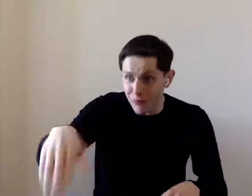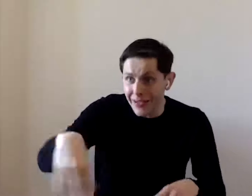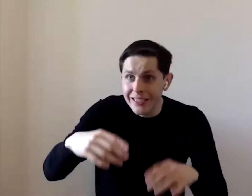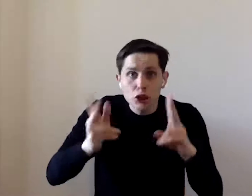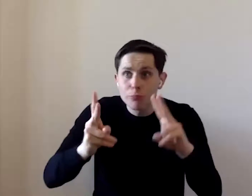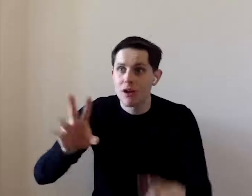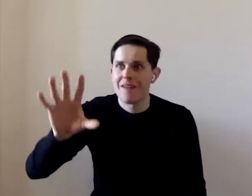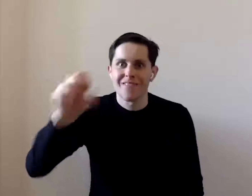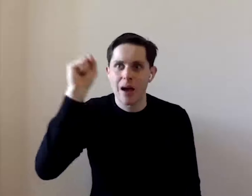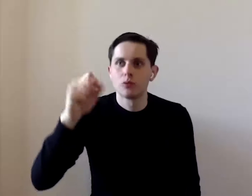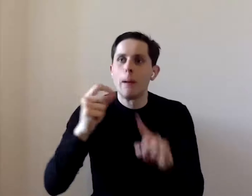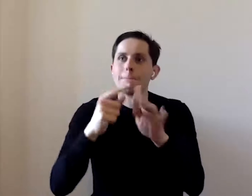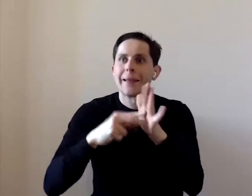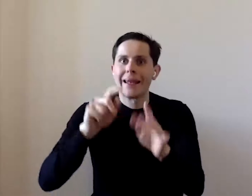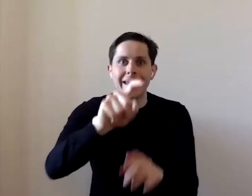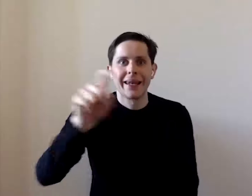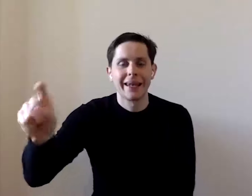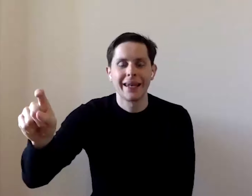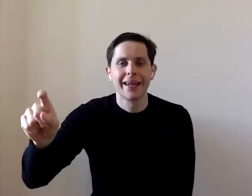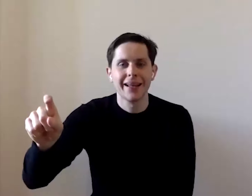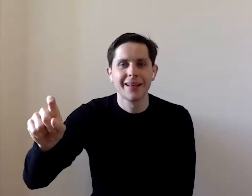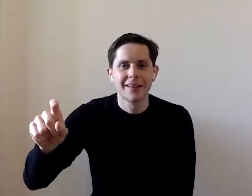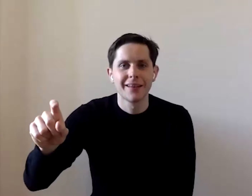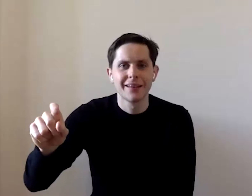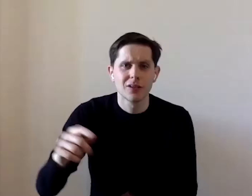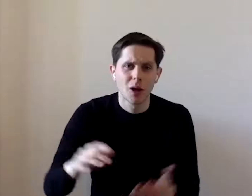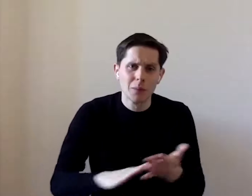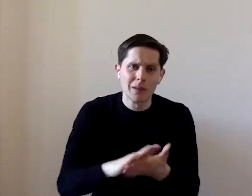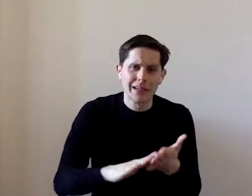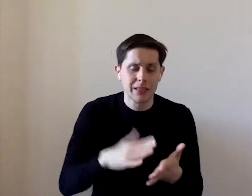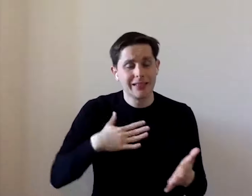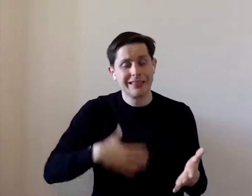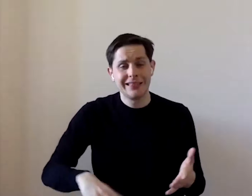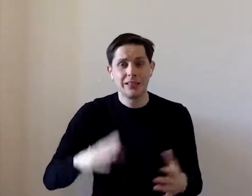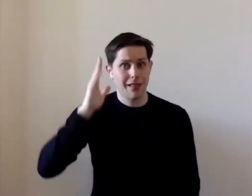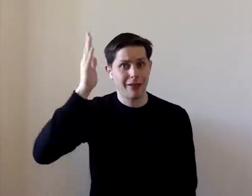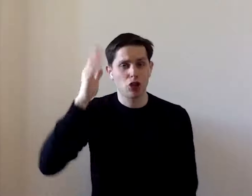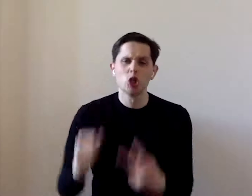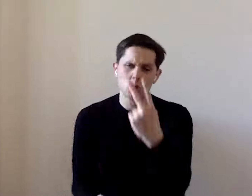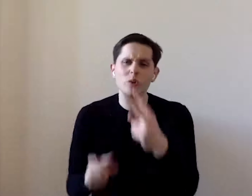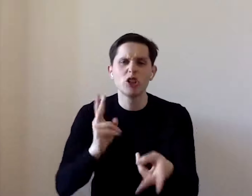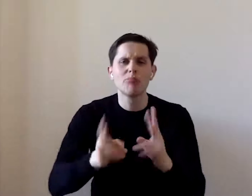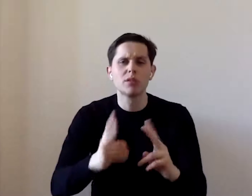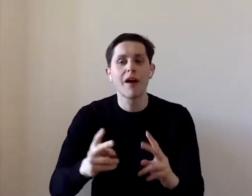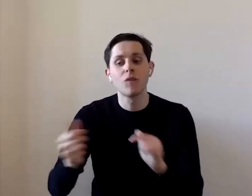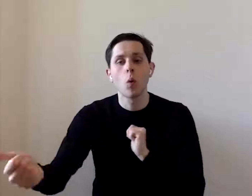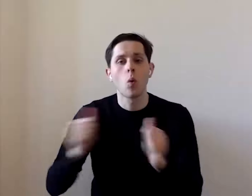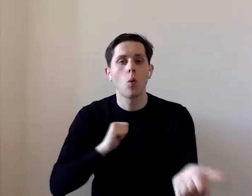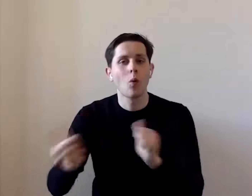that the lecture wouldn't start without me being able to gain access to them. So ordinarily, there should be always two interpreters for